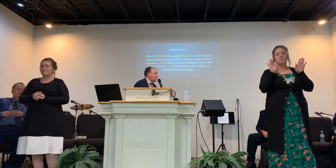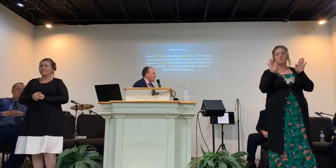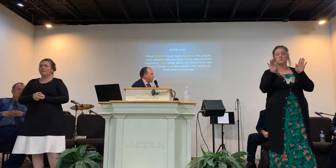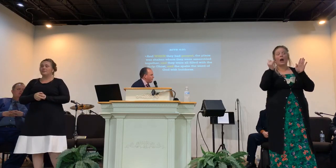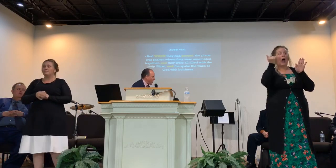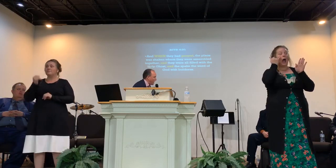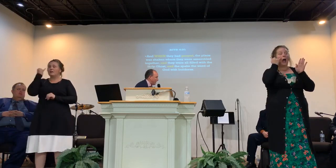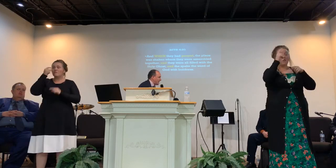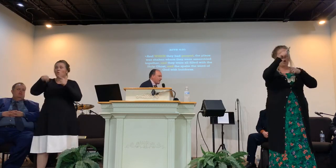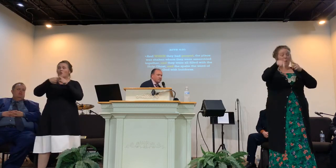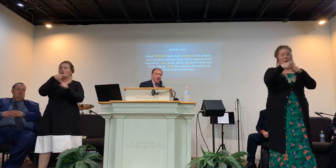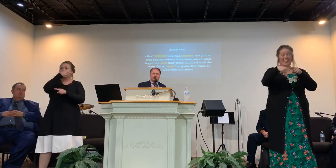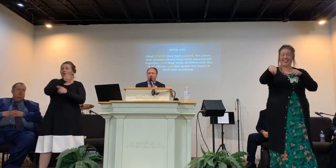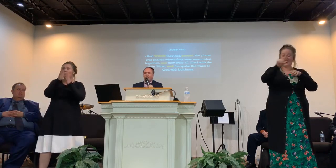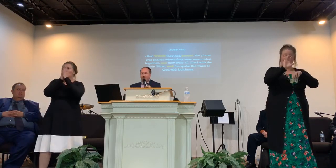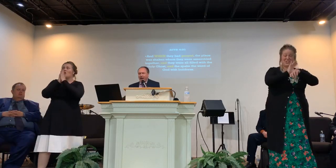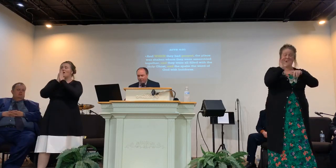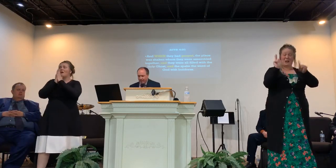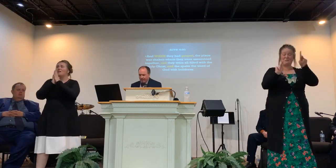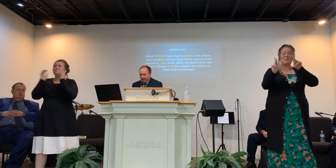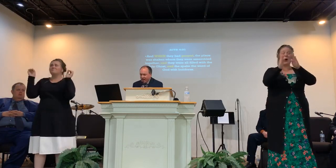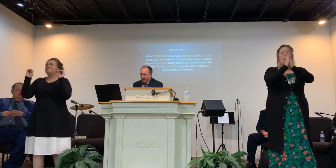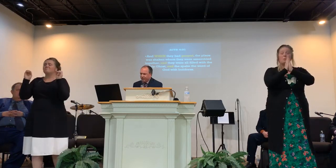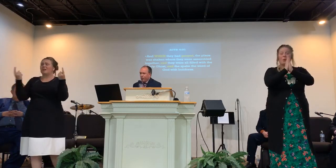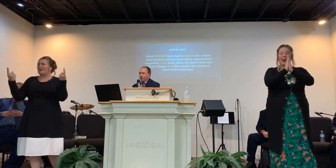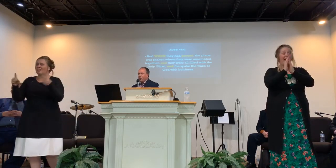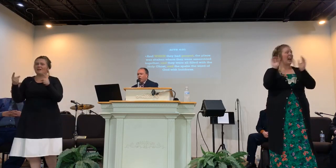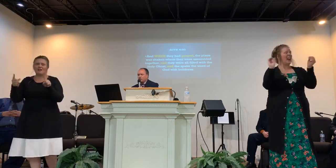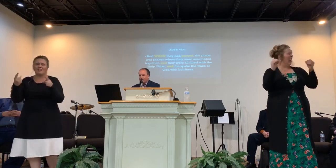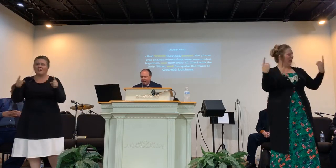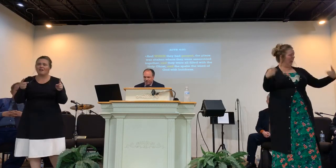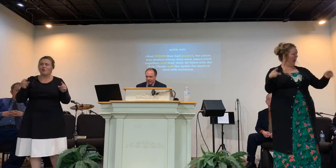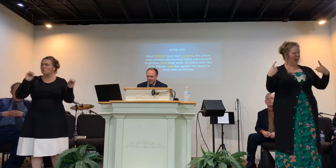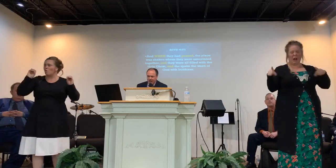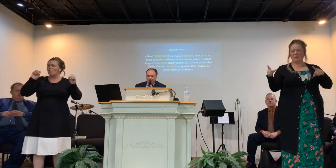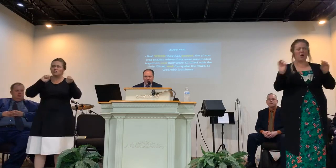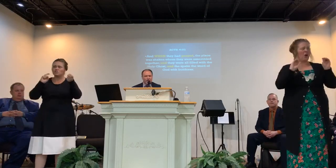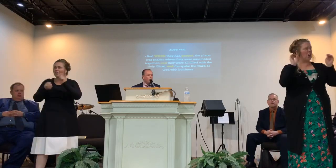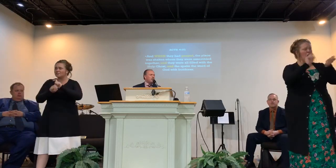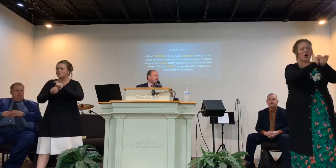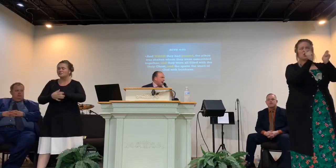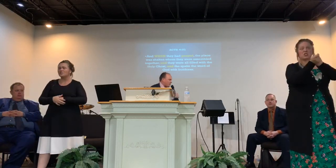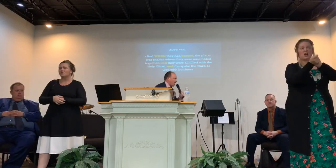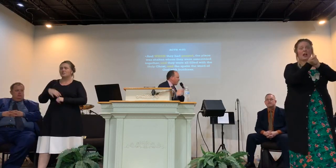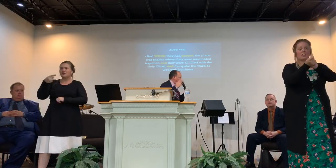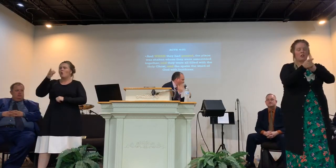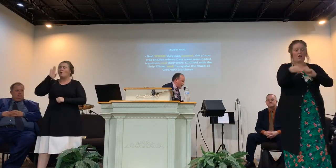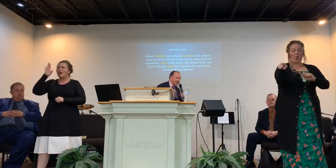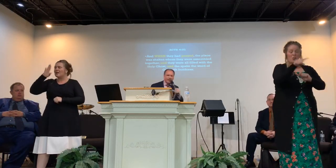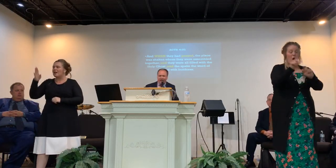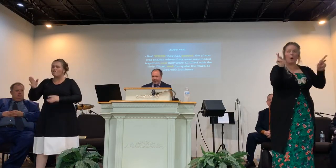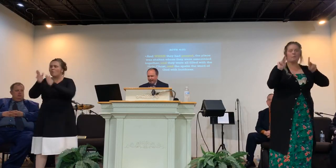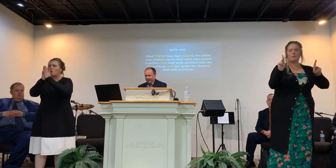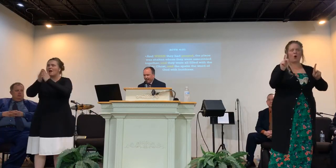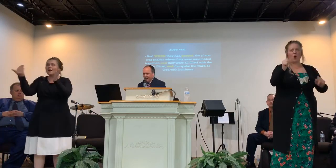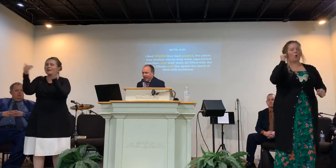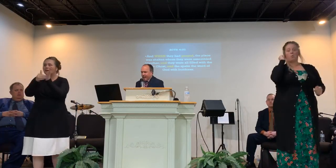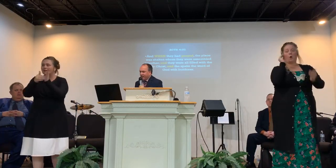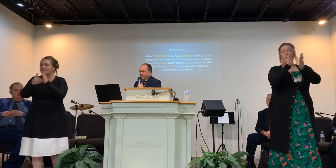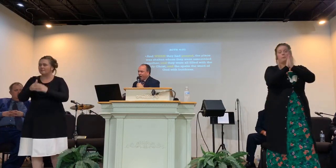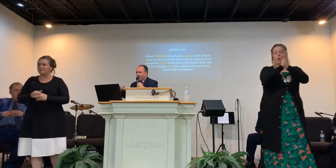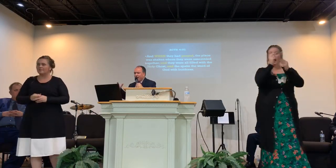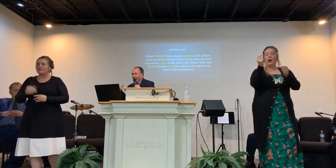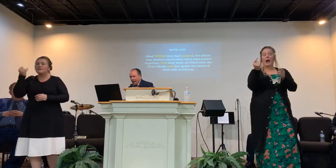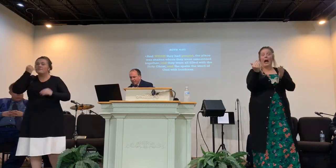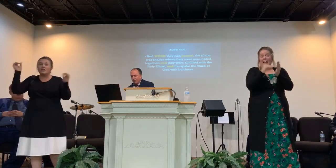If when they prayed, if nothing happened, if there were no changes, they would never have prayed again.